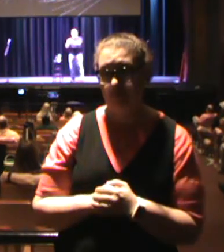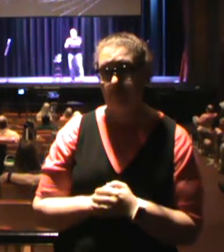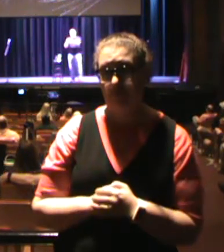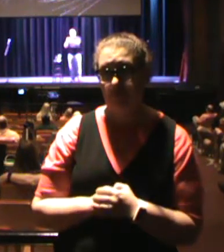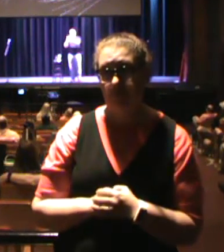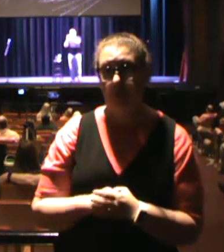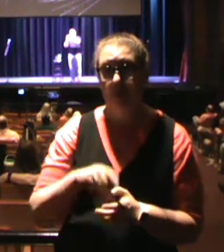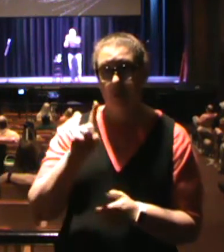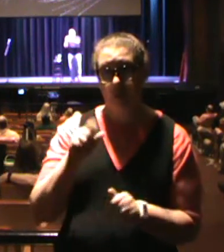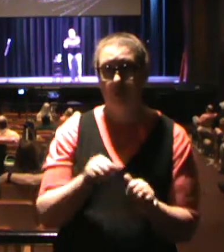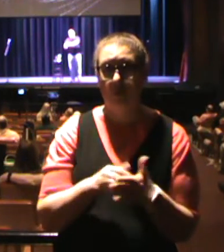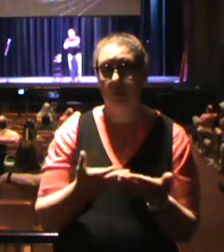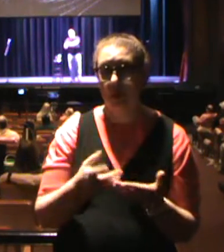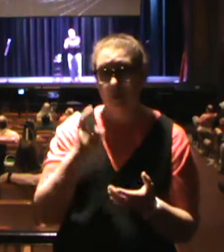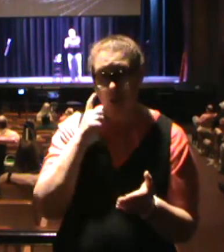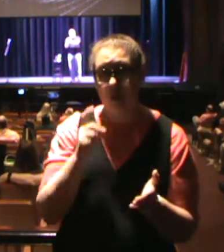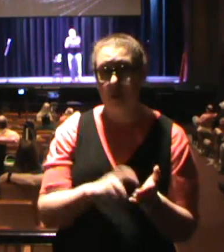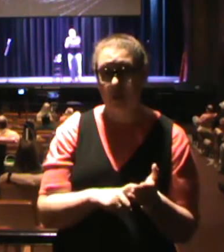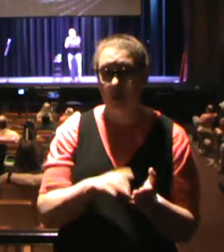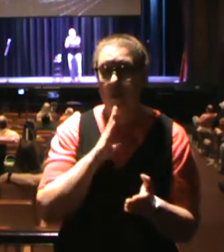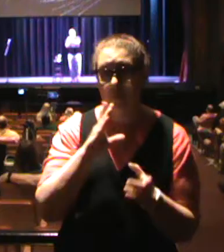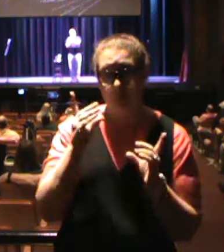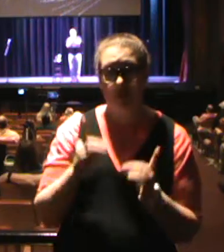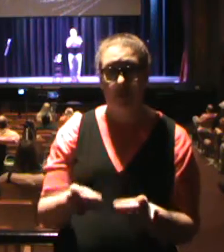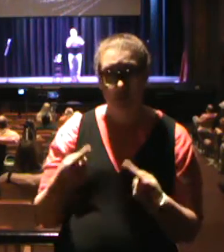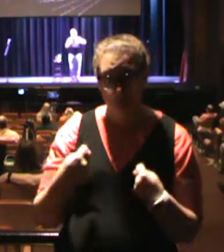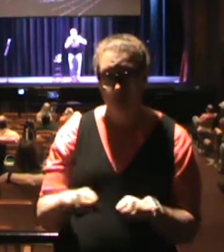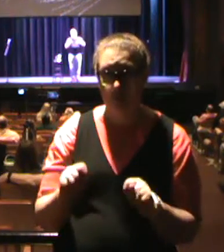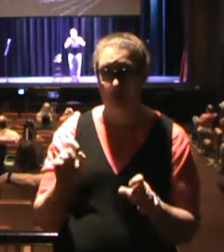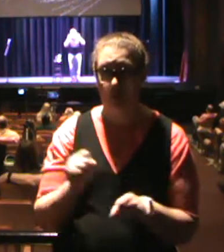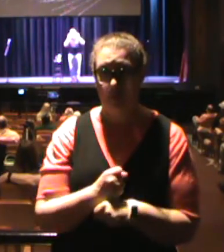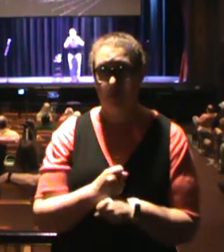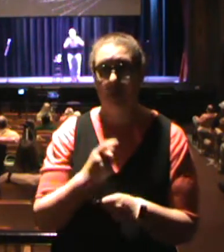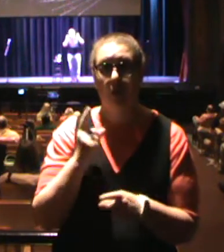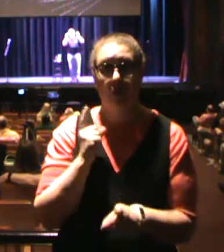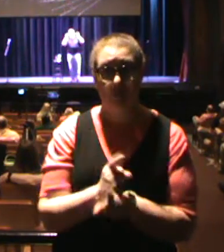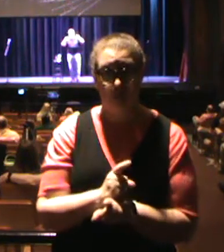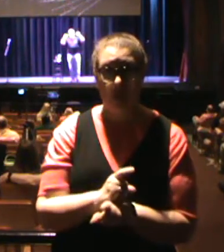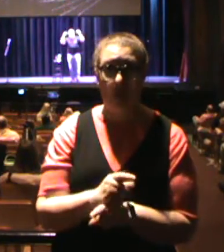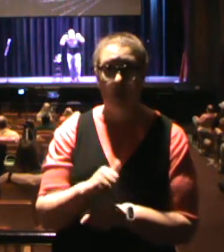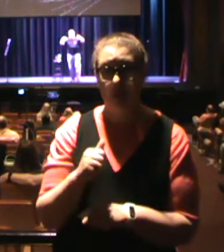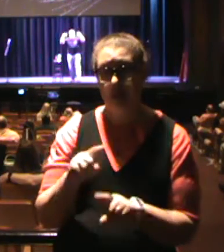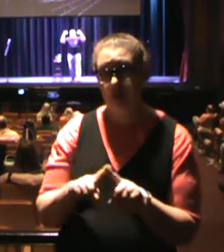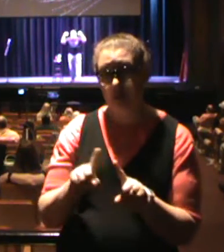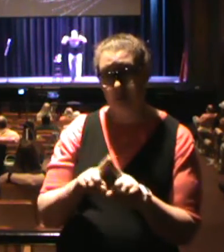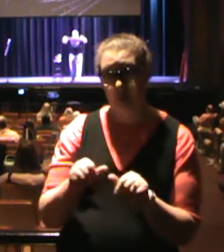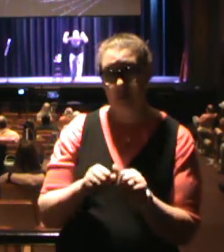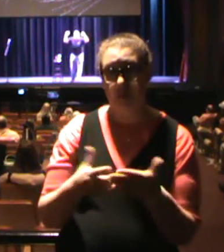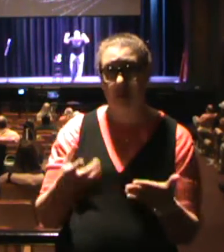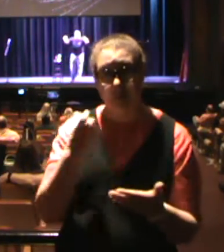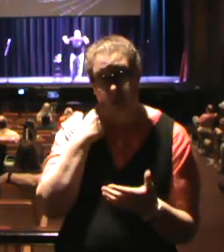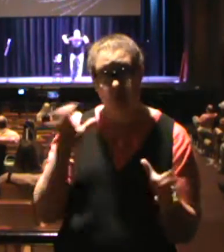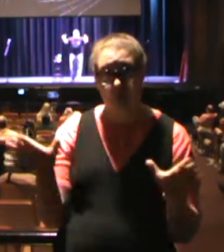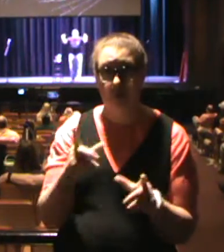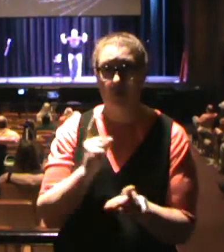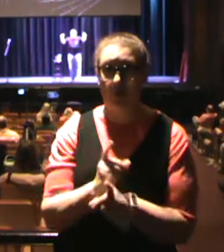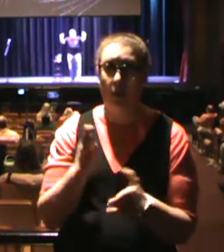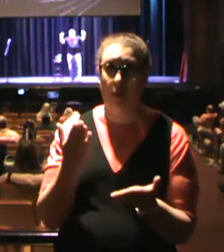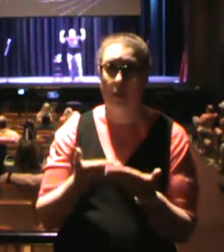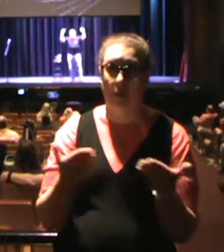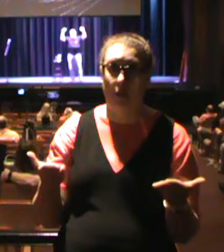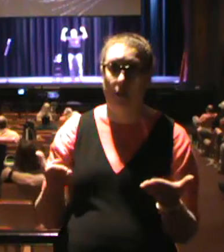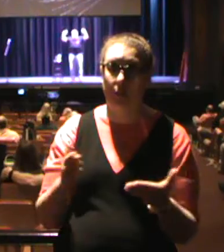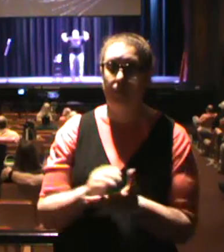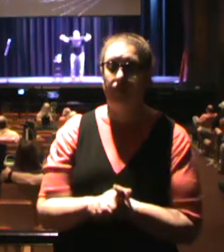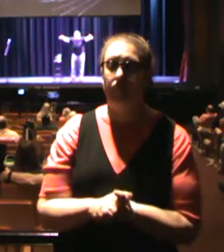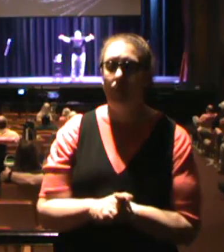to acknowledge it and be decisive and try to make things right. It's another thing to actually do the right thing.